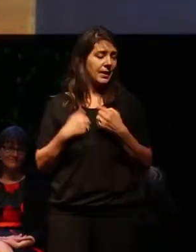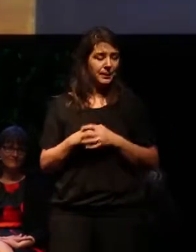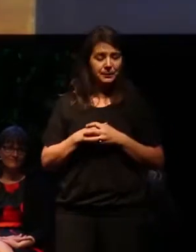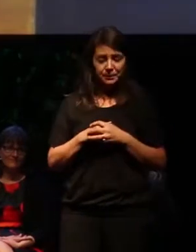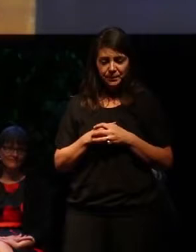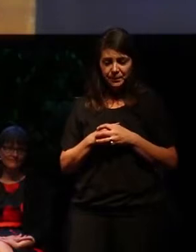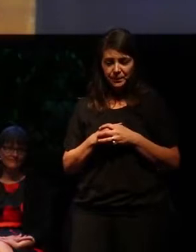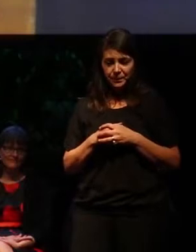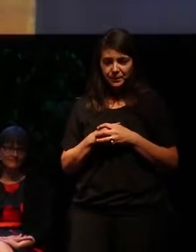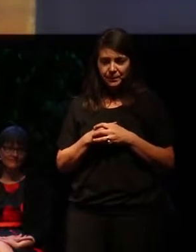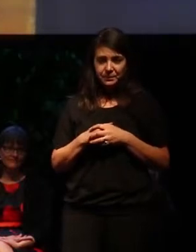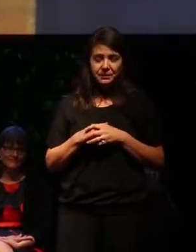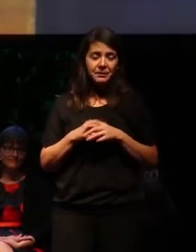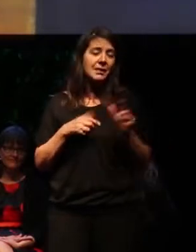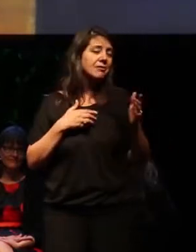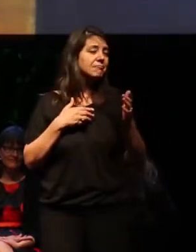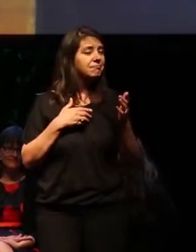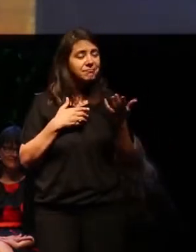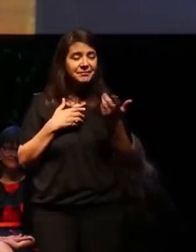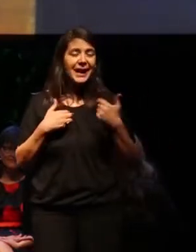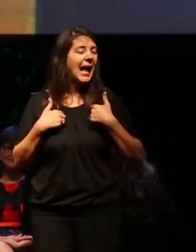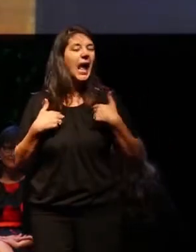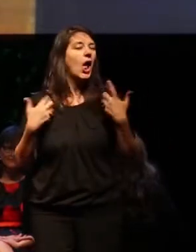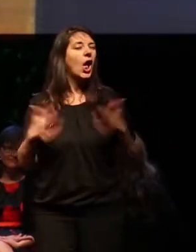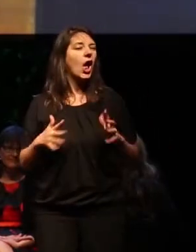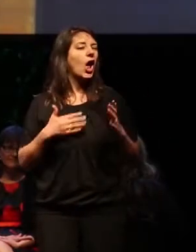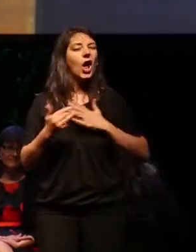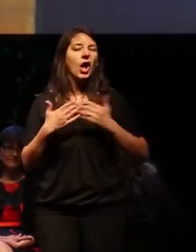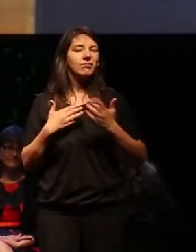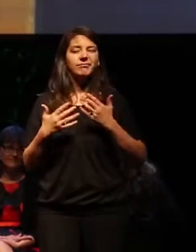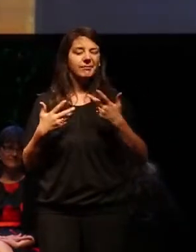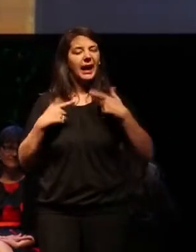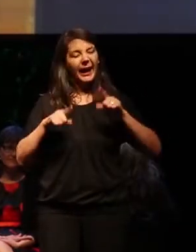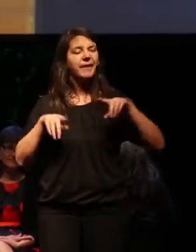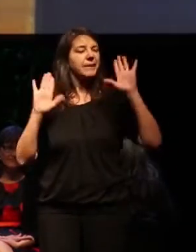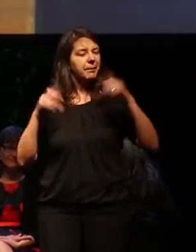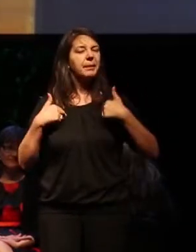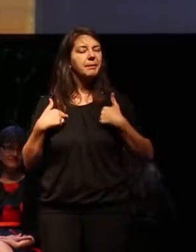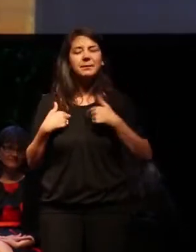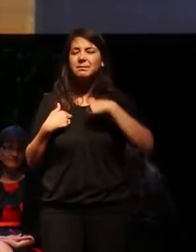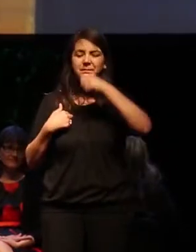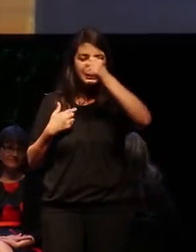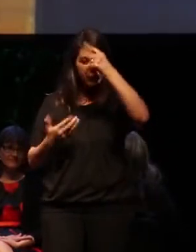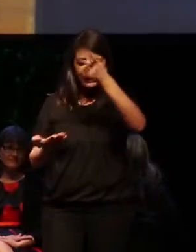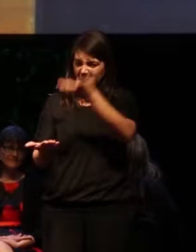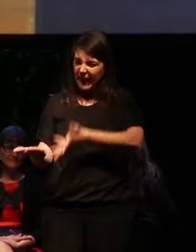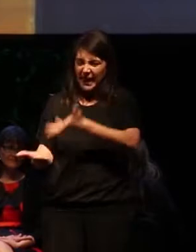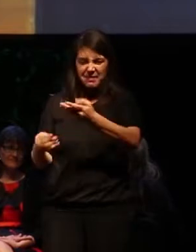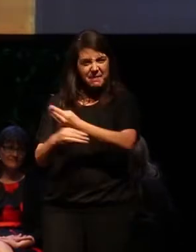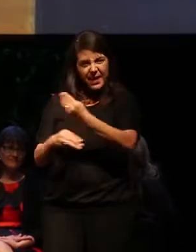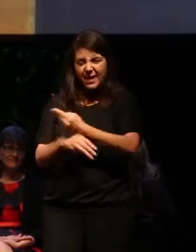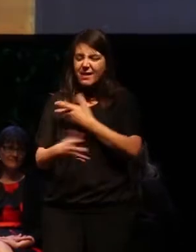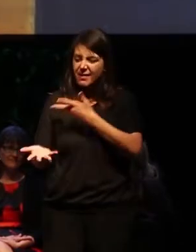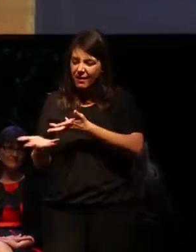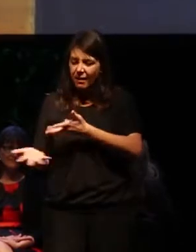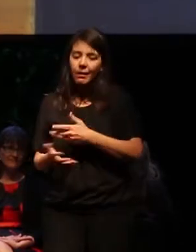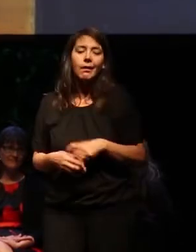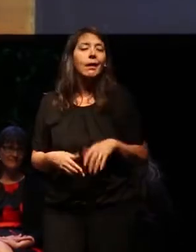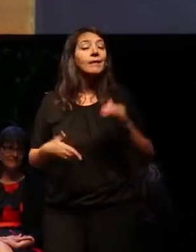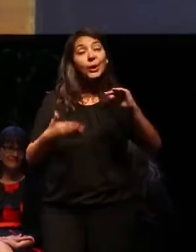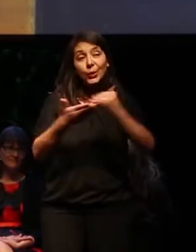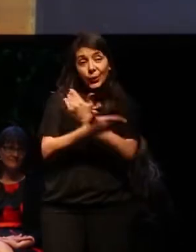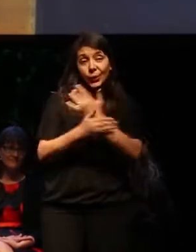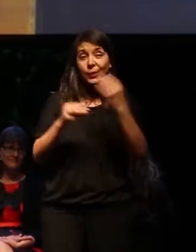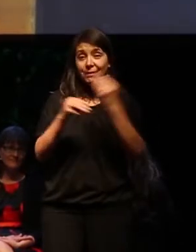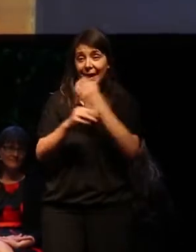in math, I had already given up. I could not understand it for the life of me. Until we got a new